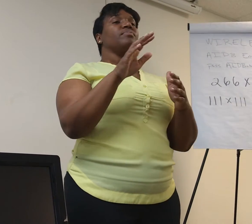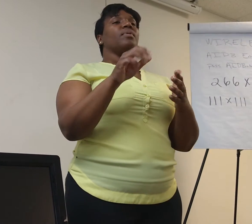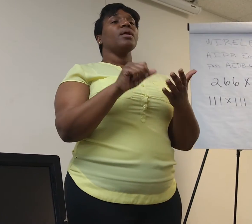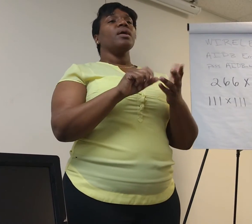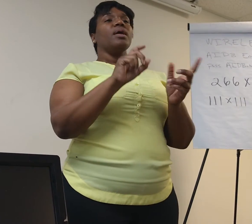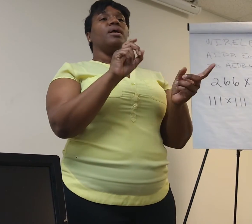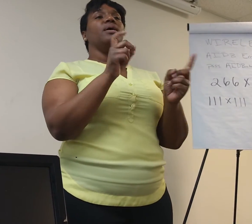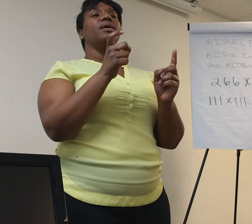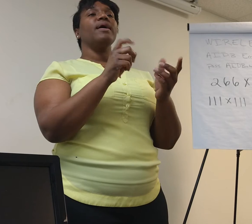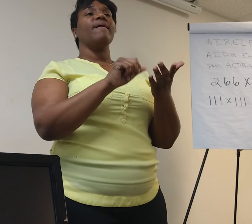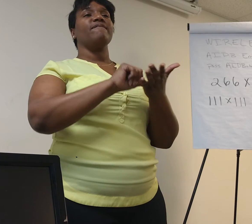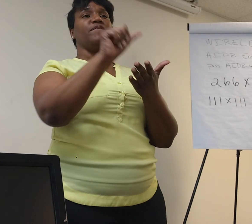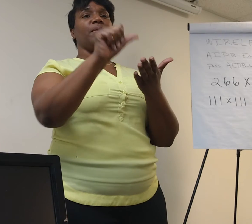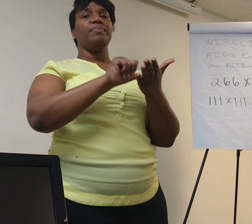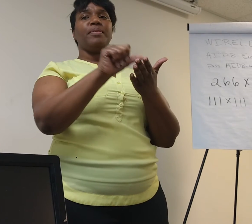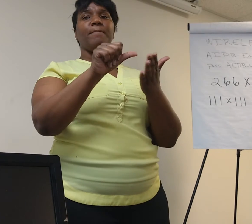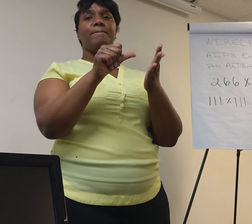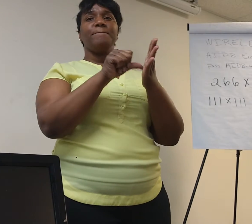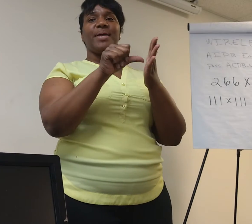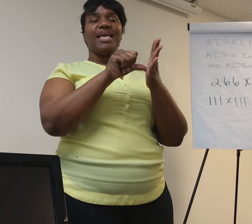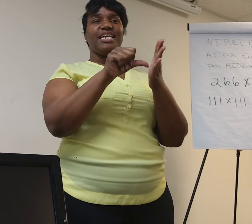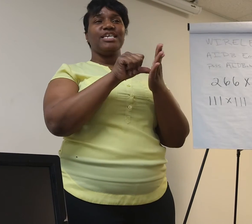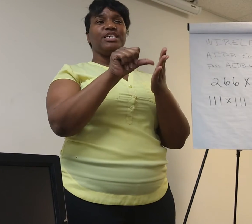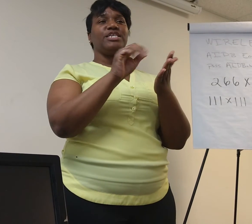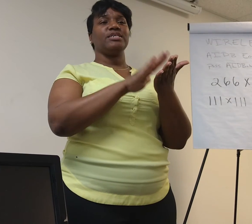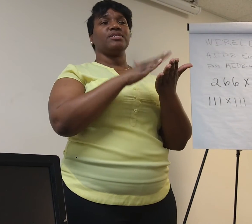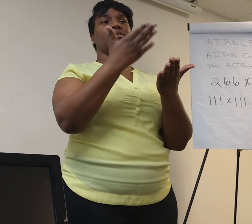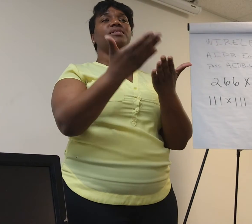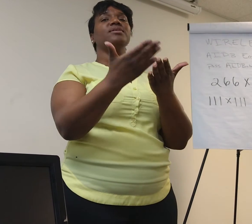So cleaning and sanitizing in a 3-compartment sink. What's the first step?